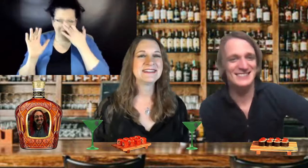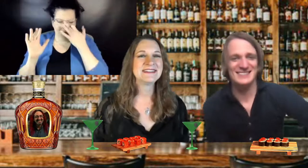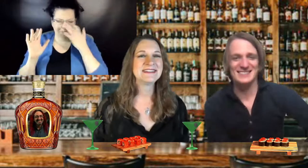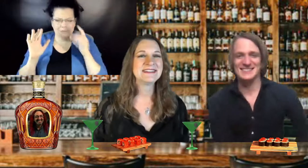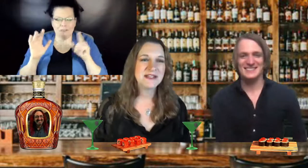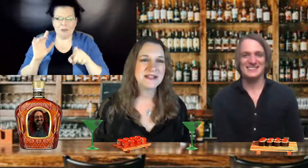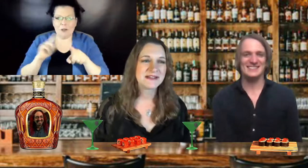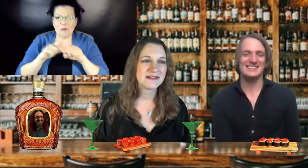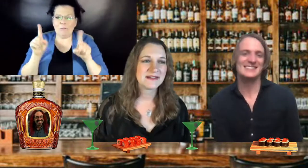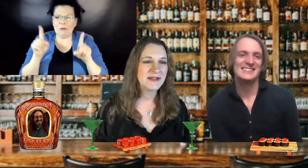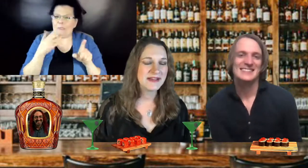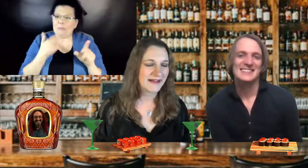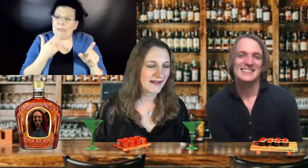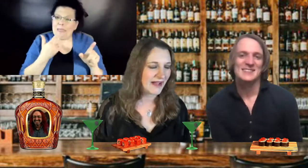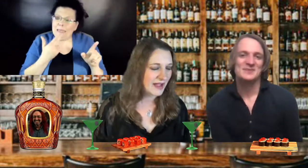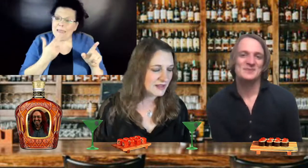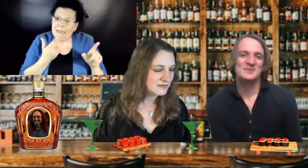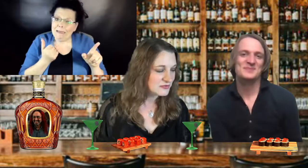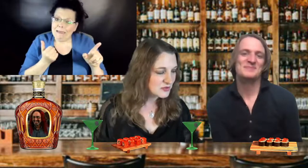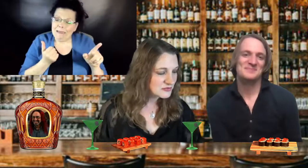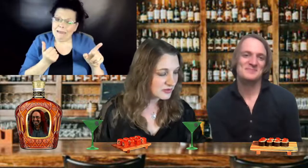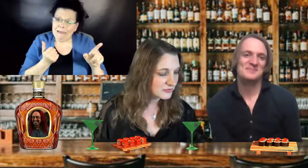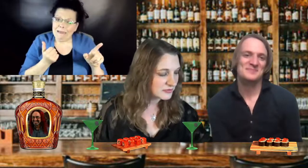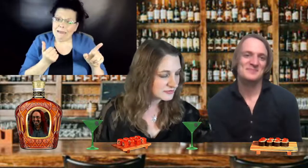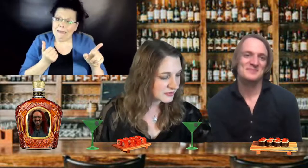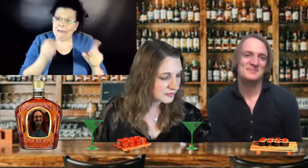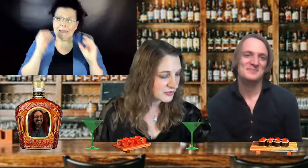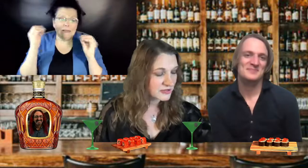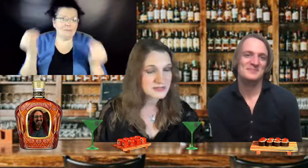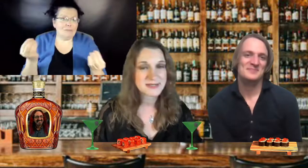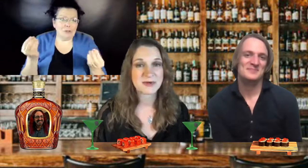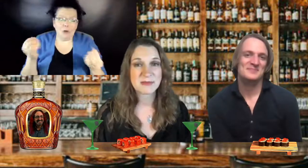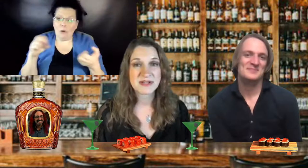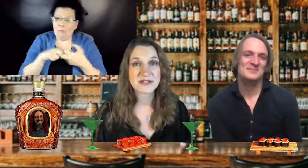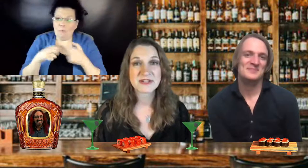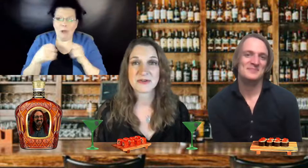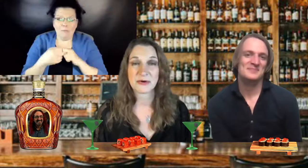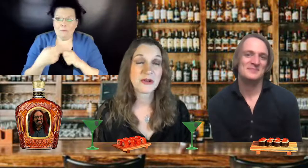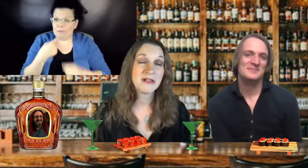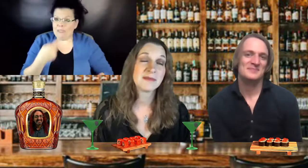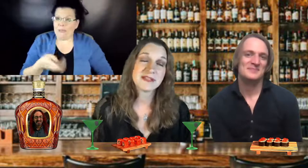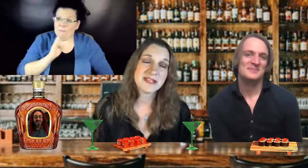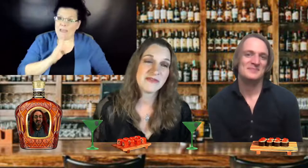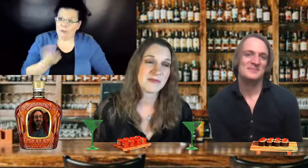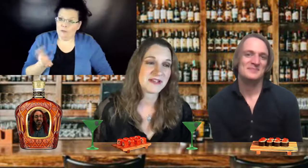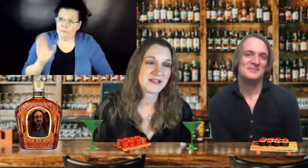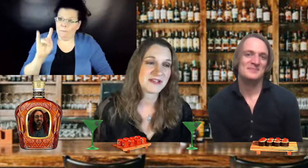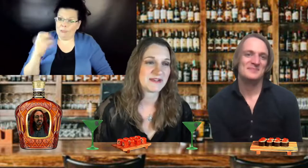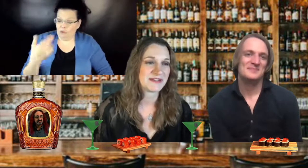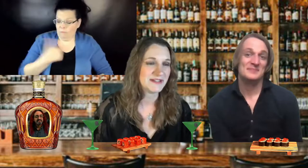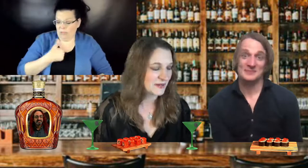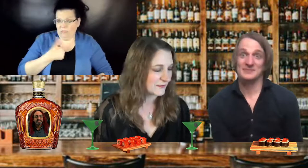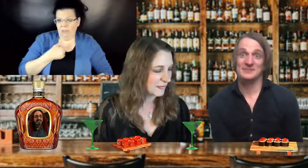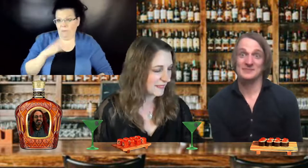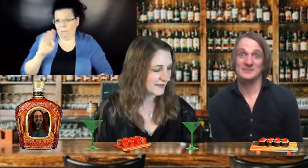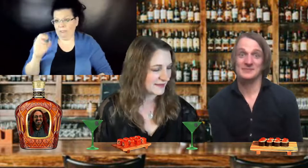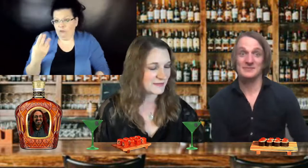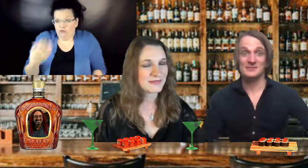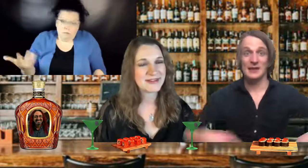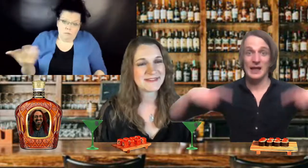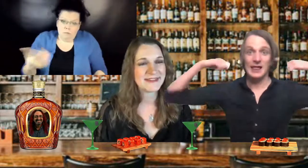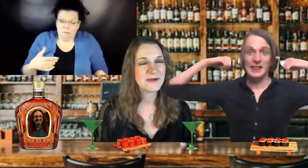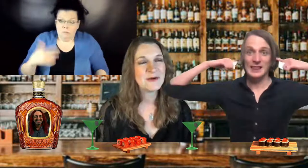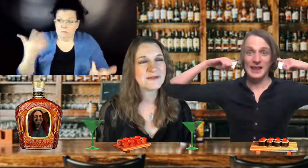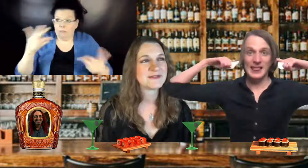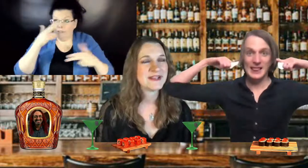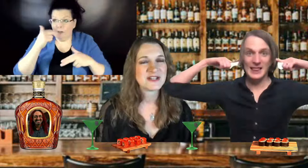And it's so sweet. I mean, I have no trouble calling someone a bitch or calling myself a bitch, but you know, it's